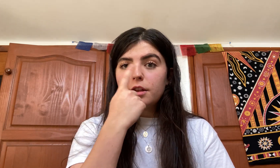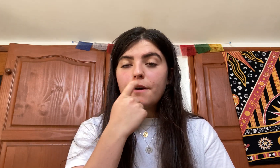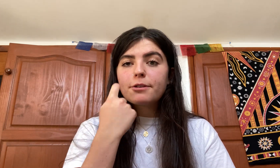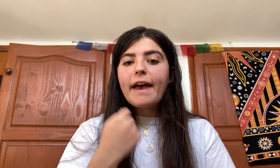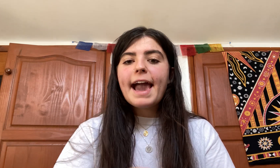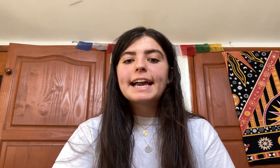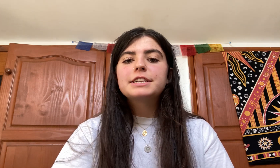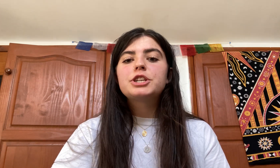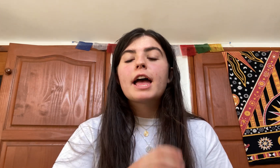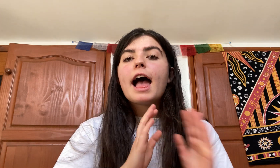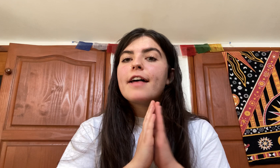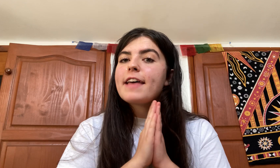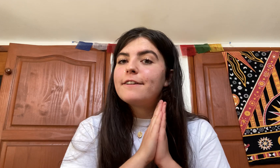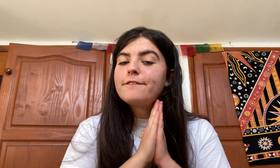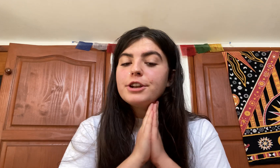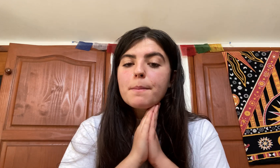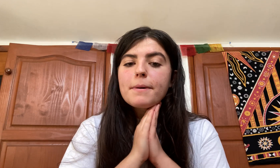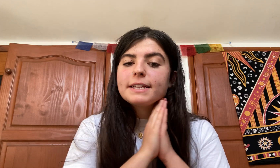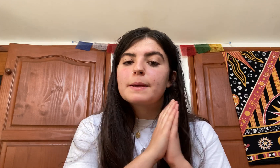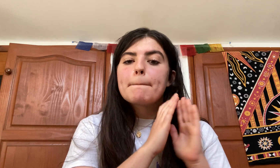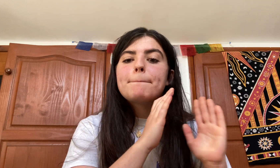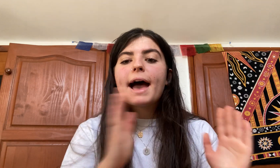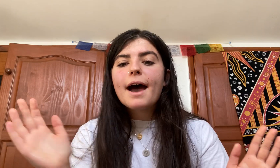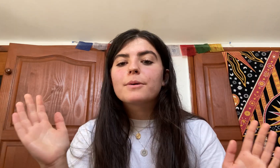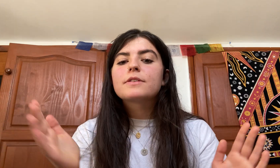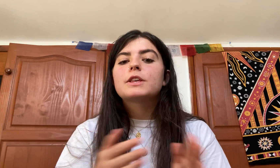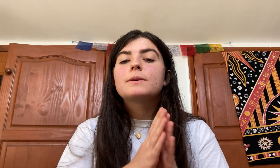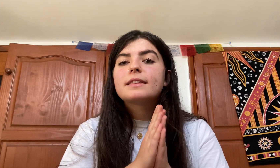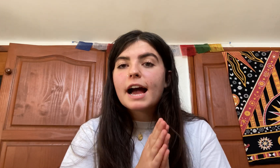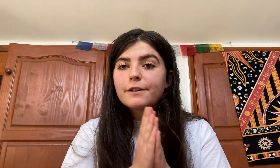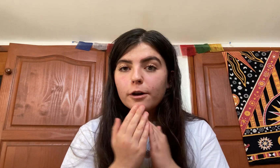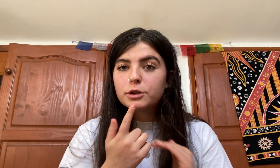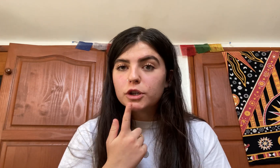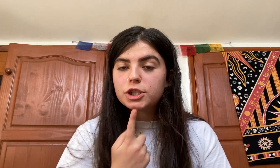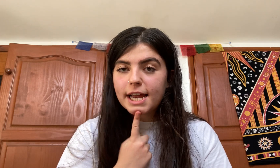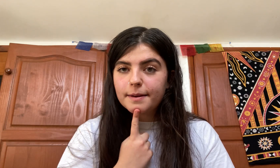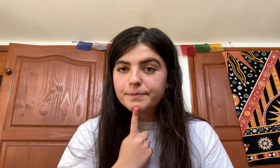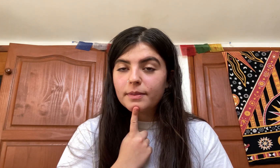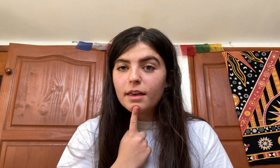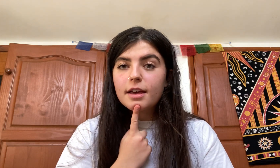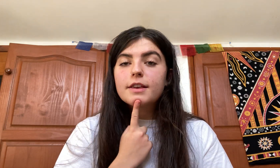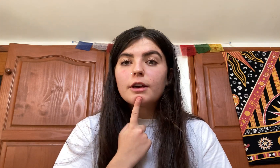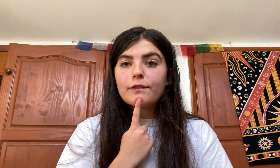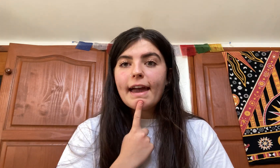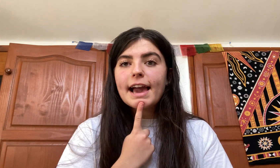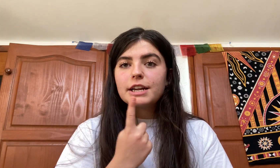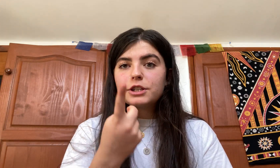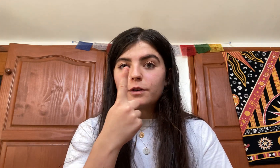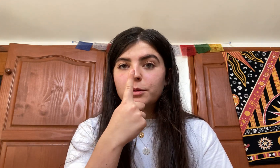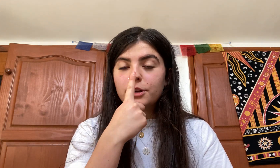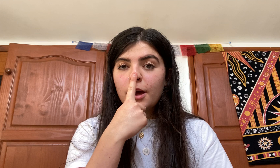Nose for age, and then for numbers, pounds, you sign from your chin. So for age, from your